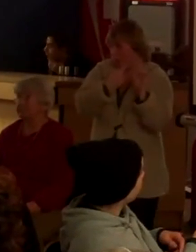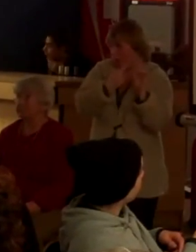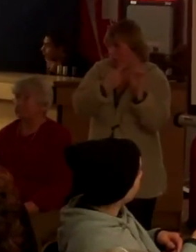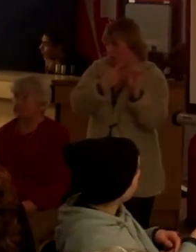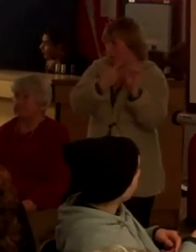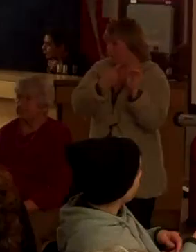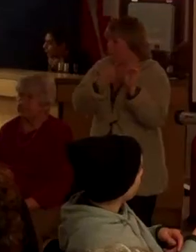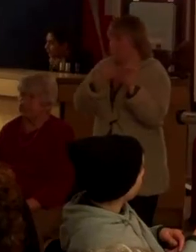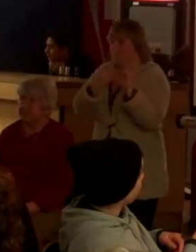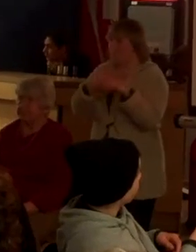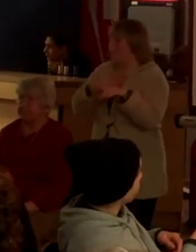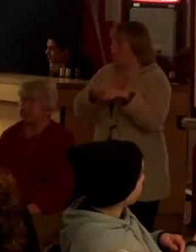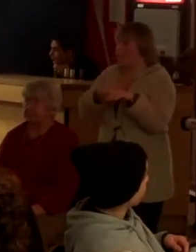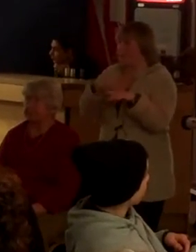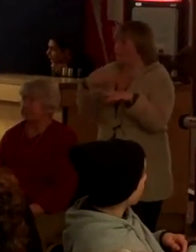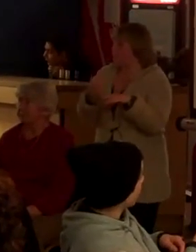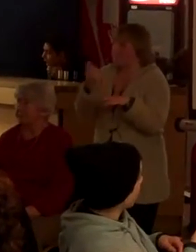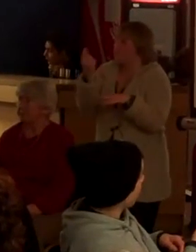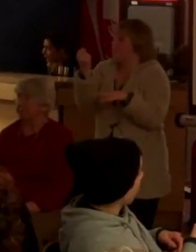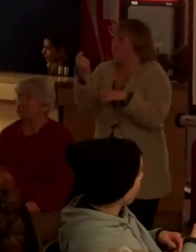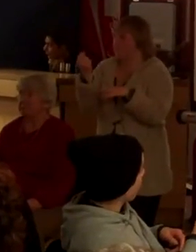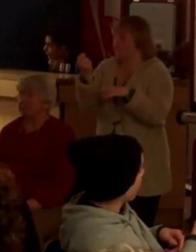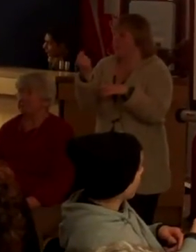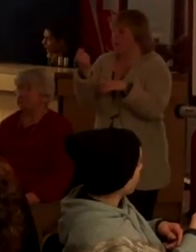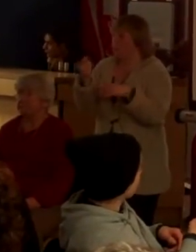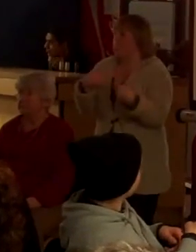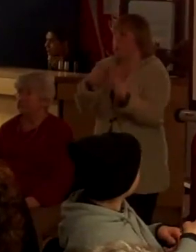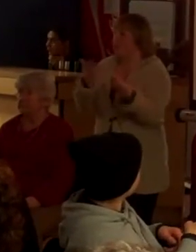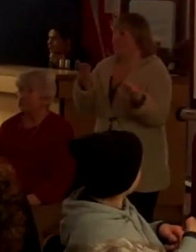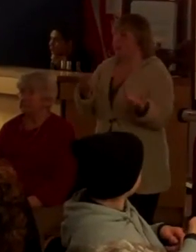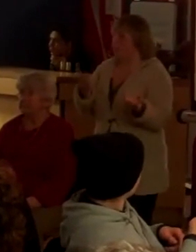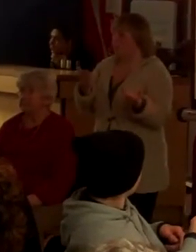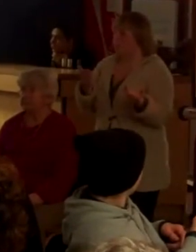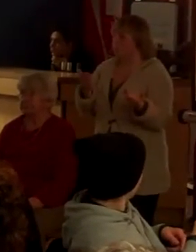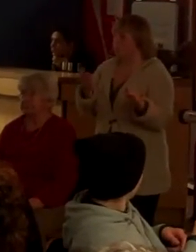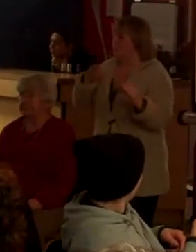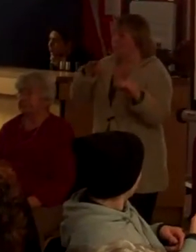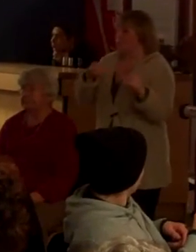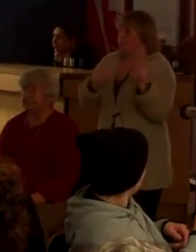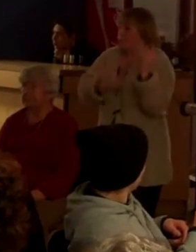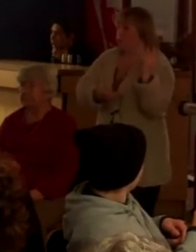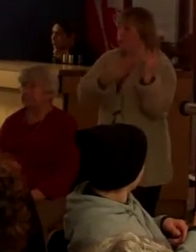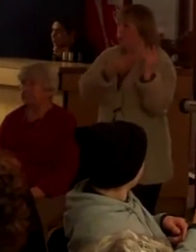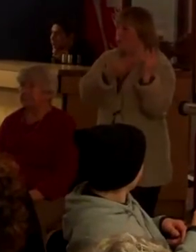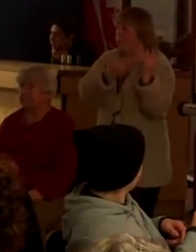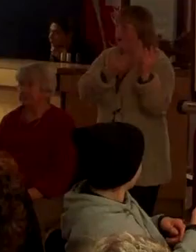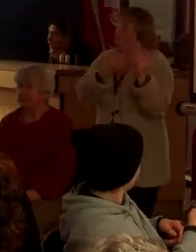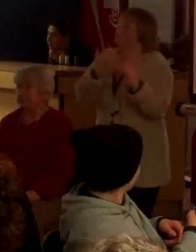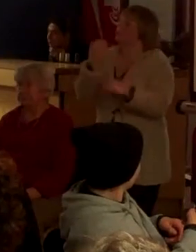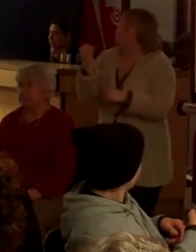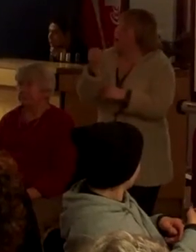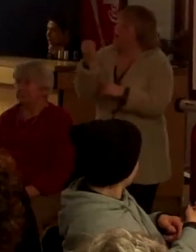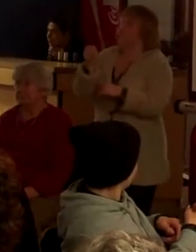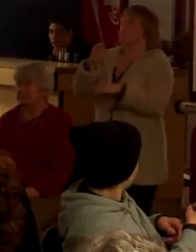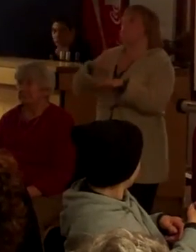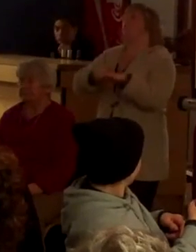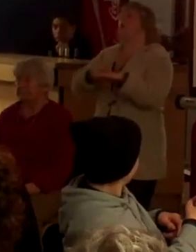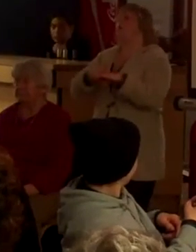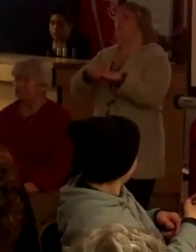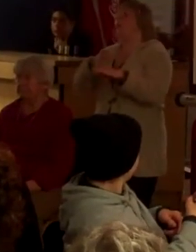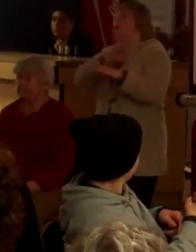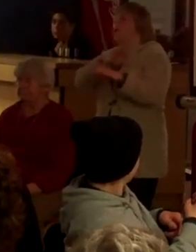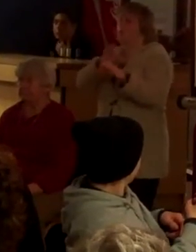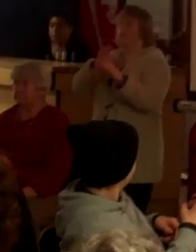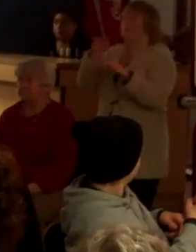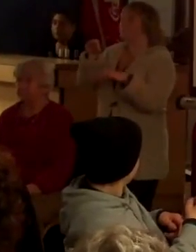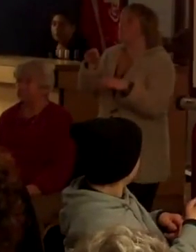the financial ability to run all those programs and have them fulfilled. Therefore, Matendo has also looked outside